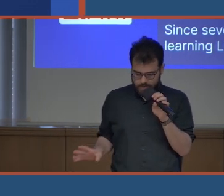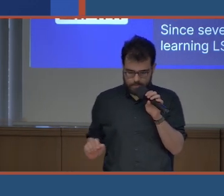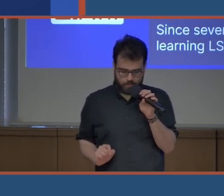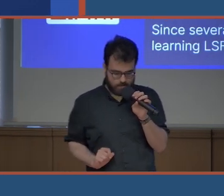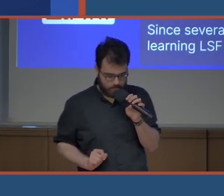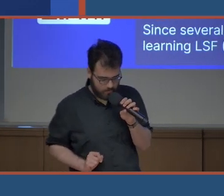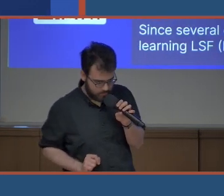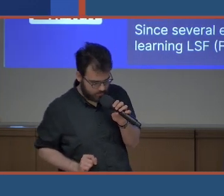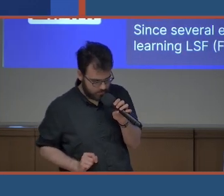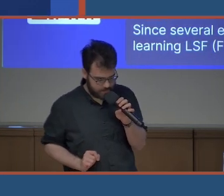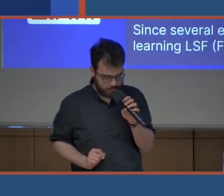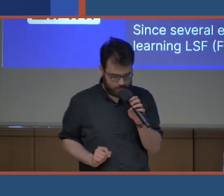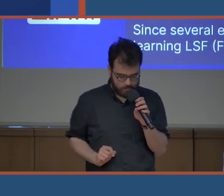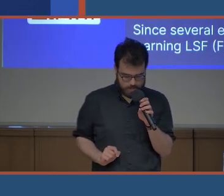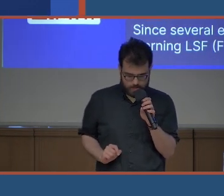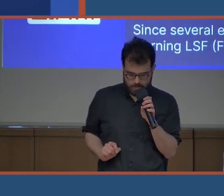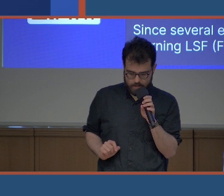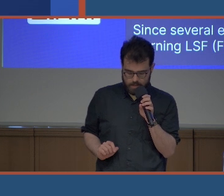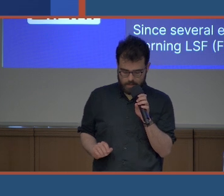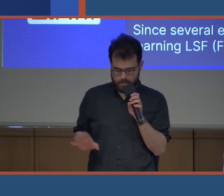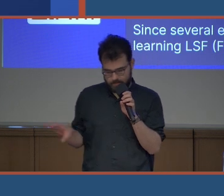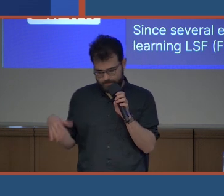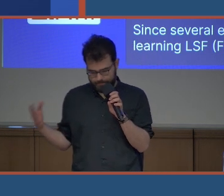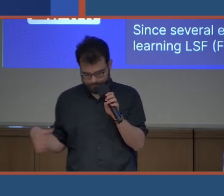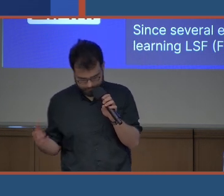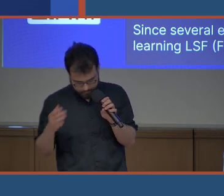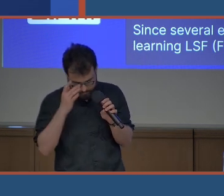So, for example, in the Polish Sign Language, the